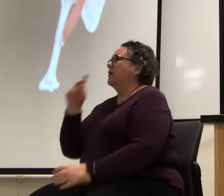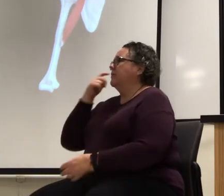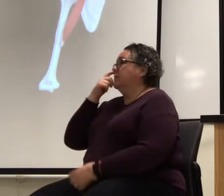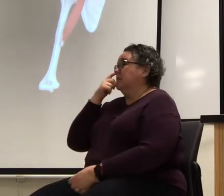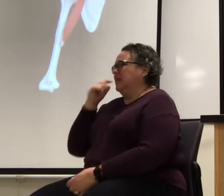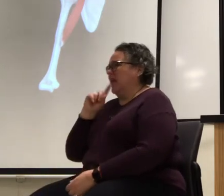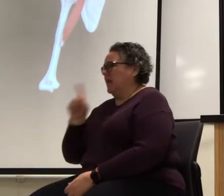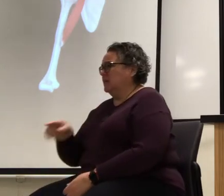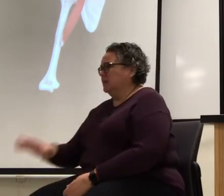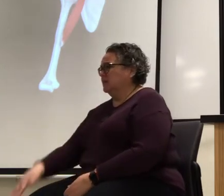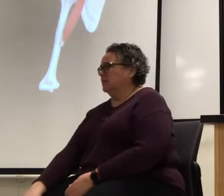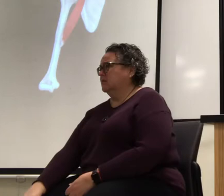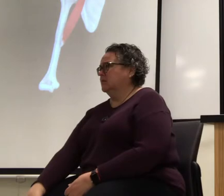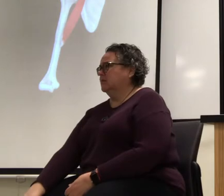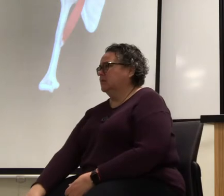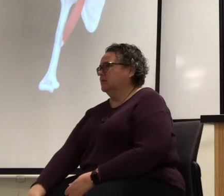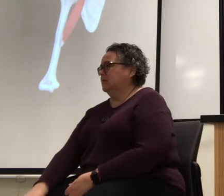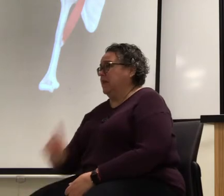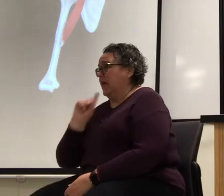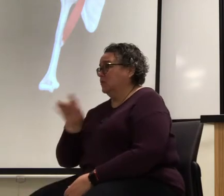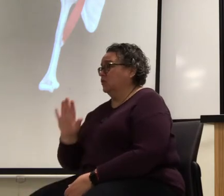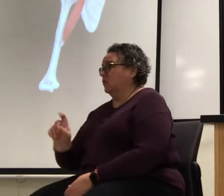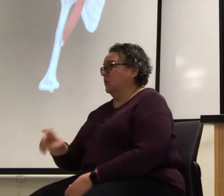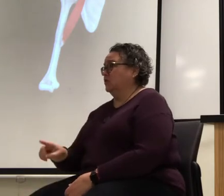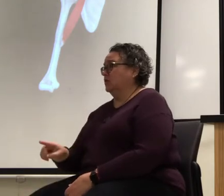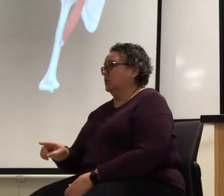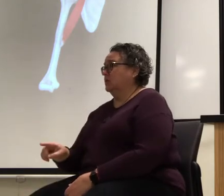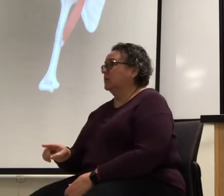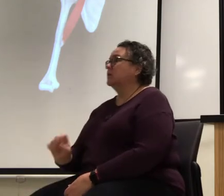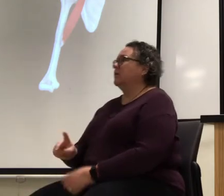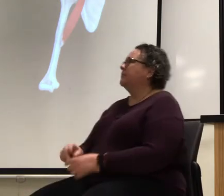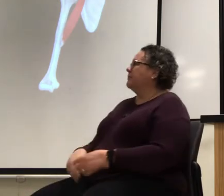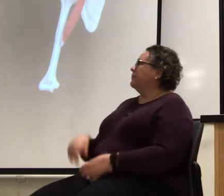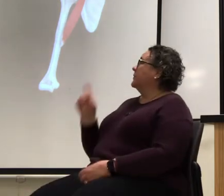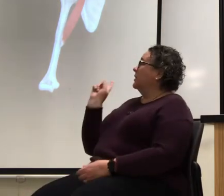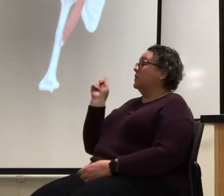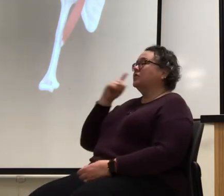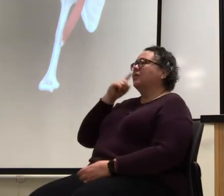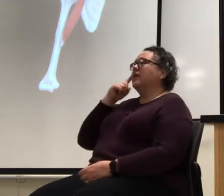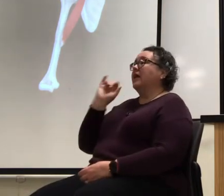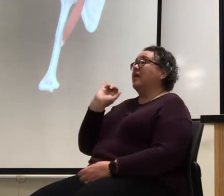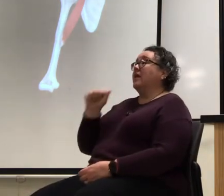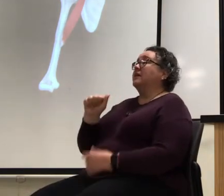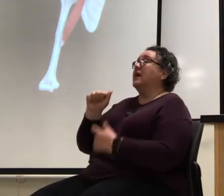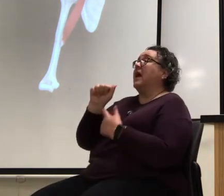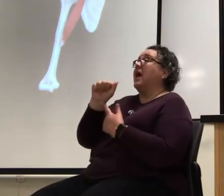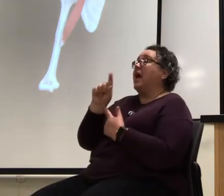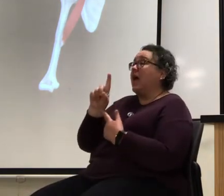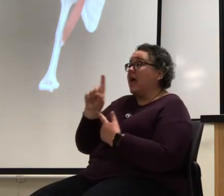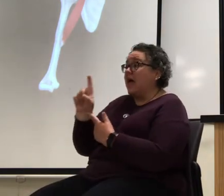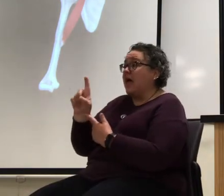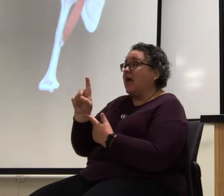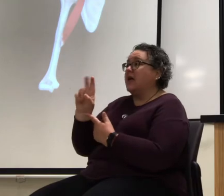an adductor or an abductor? What do you think?